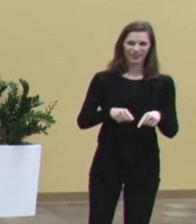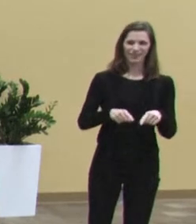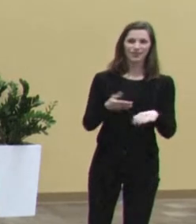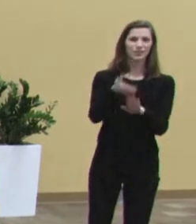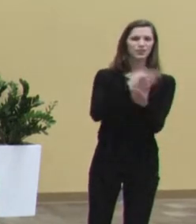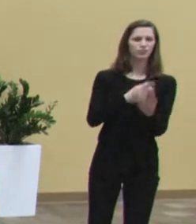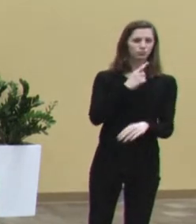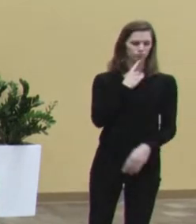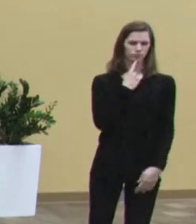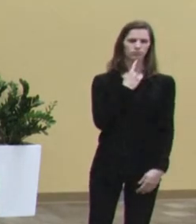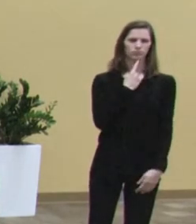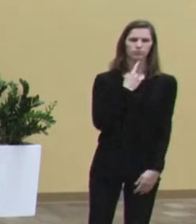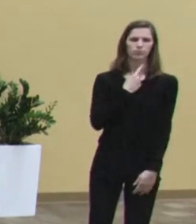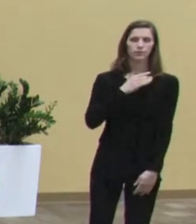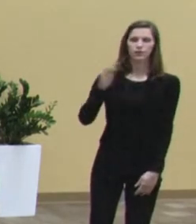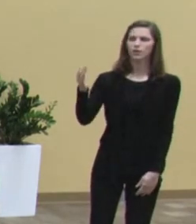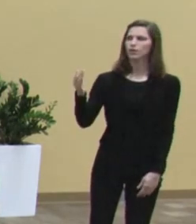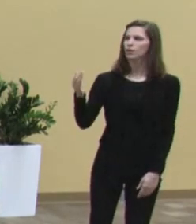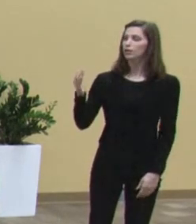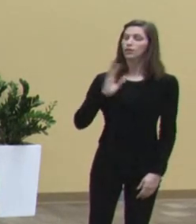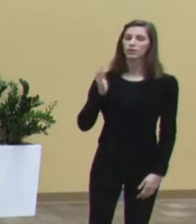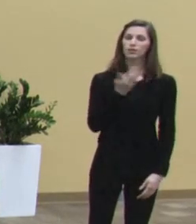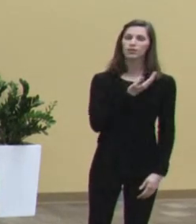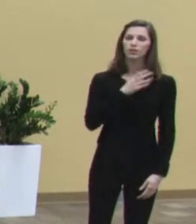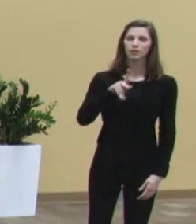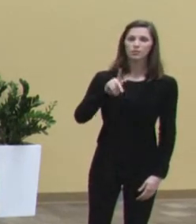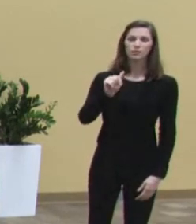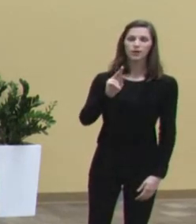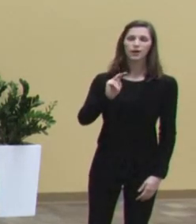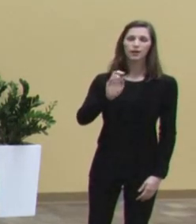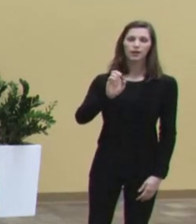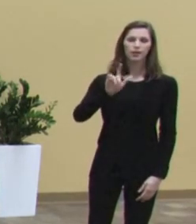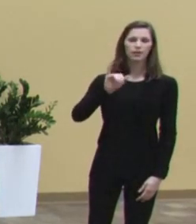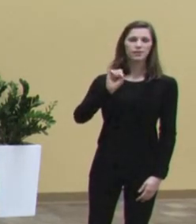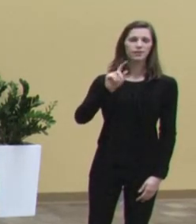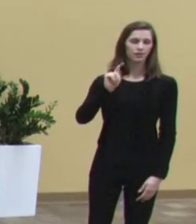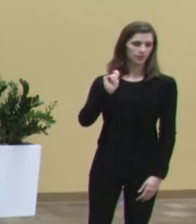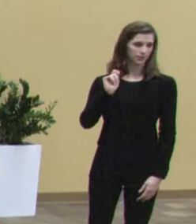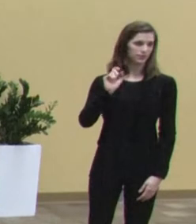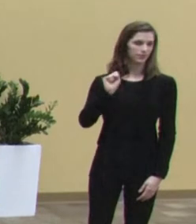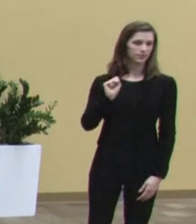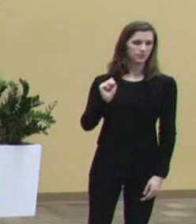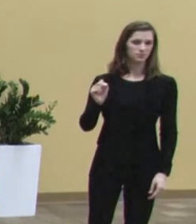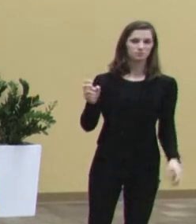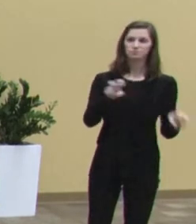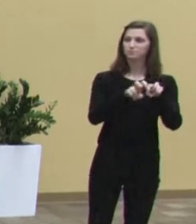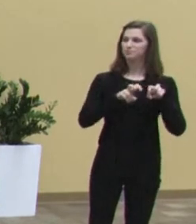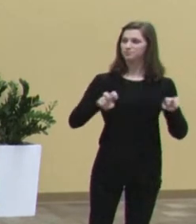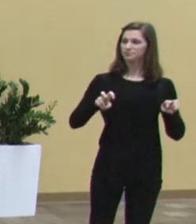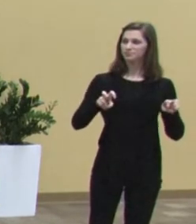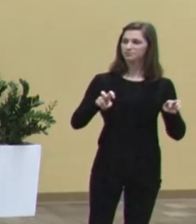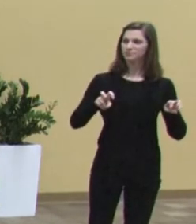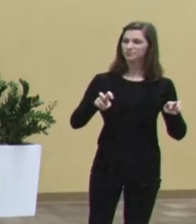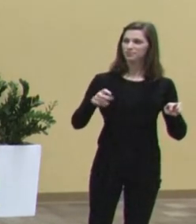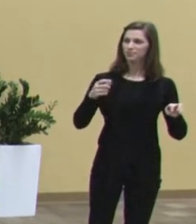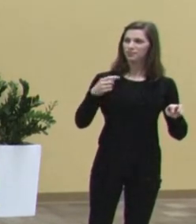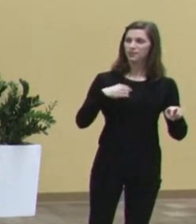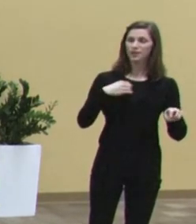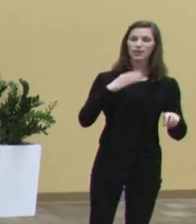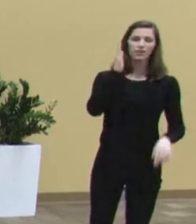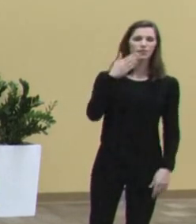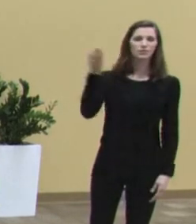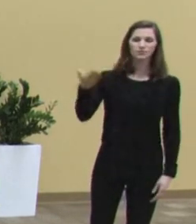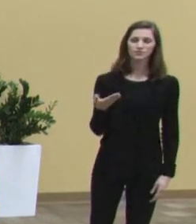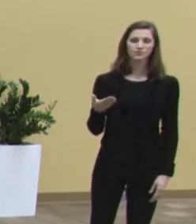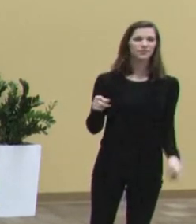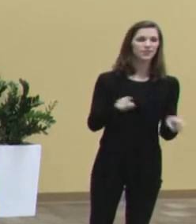introduce our panelists, and then I'm also going to show you a very short clip of Dr.